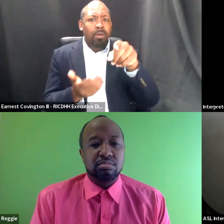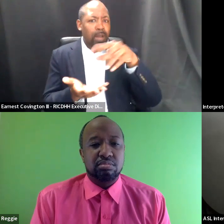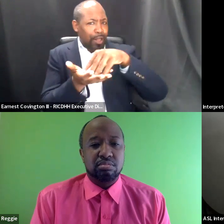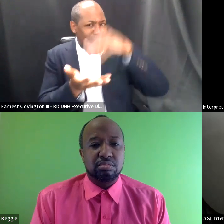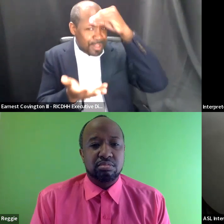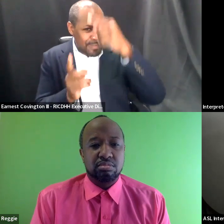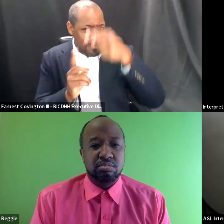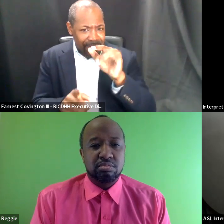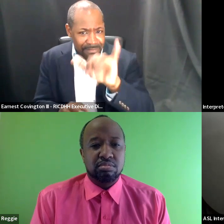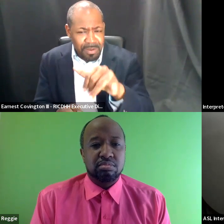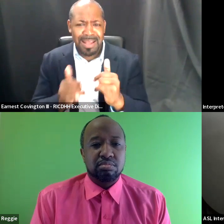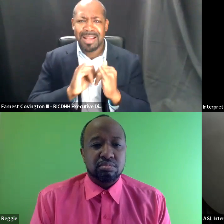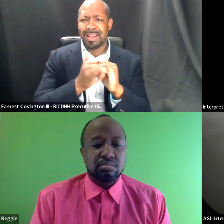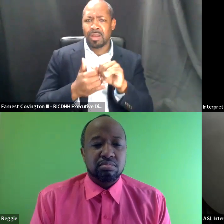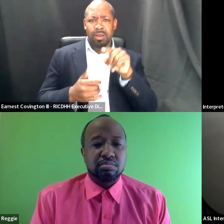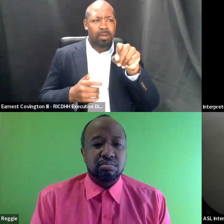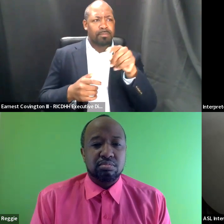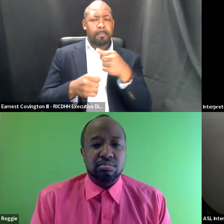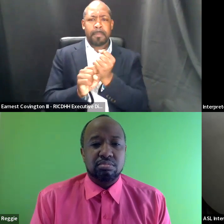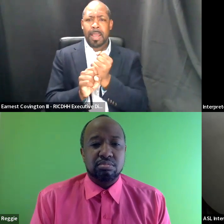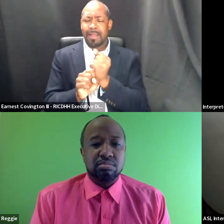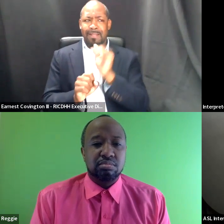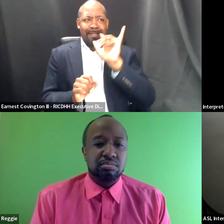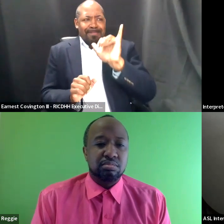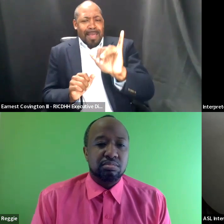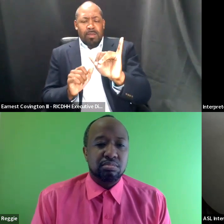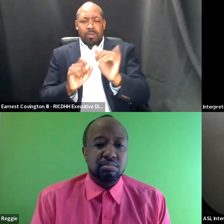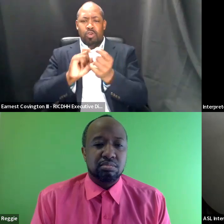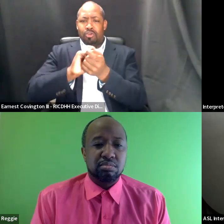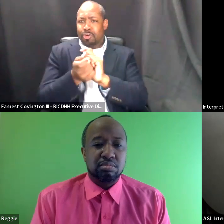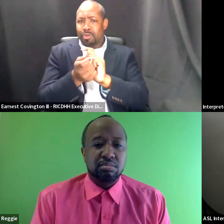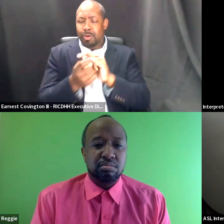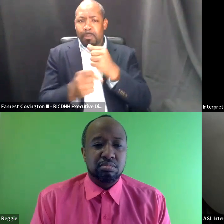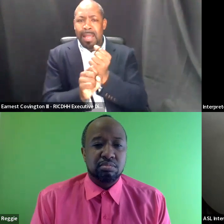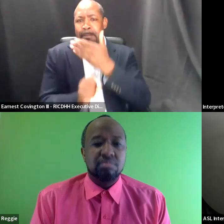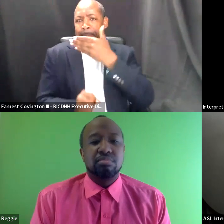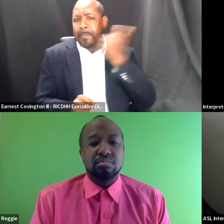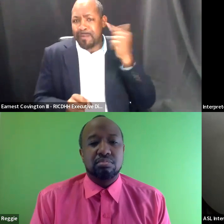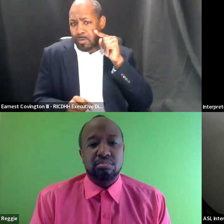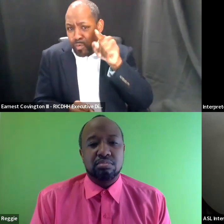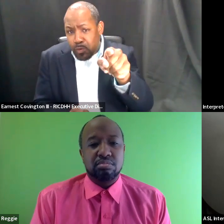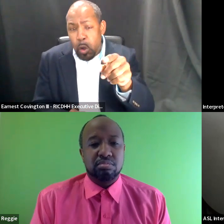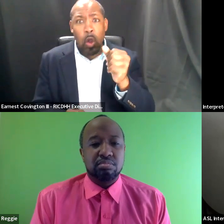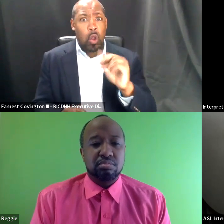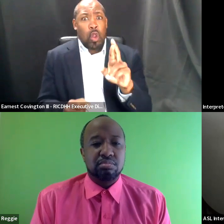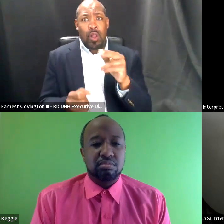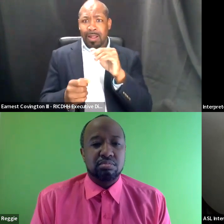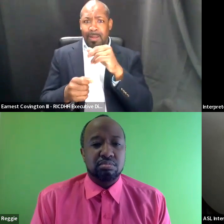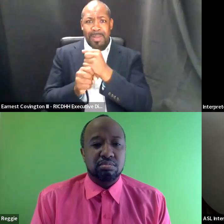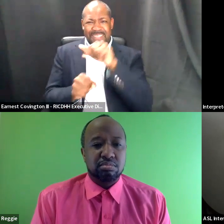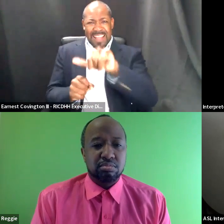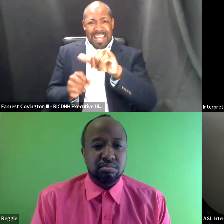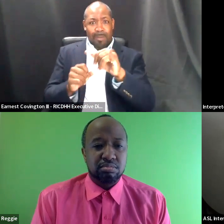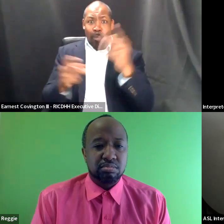And also, how did you get past that? What did you learn from that experience? What about that